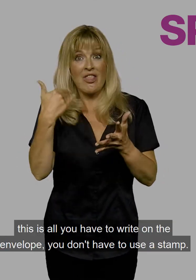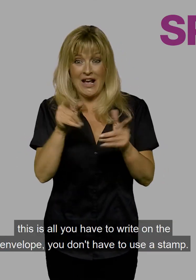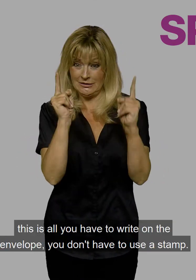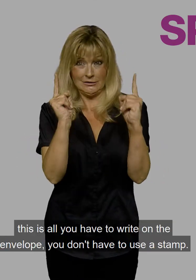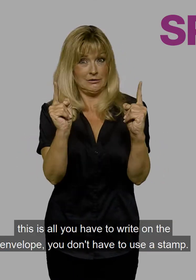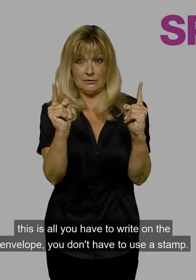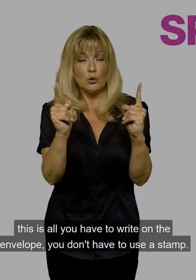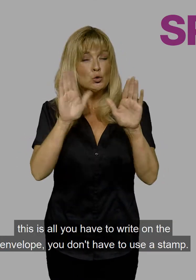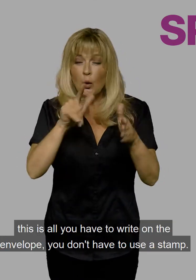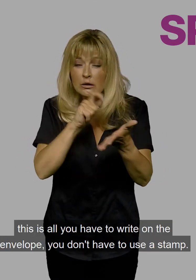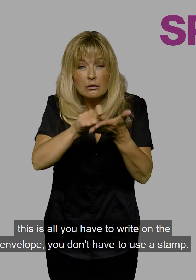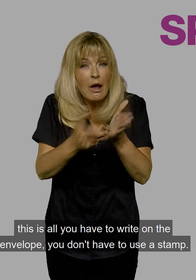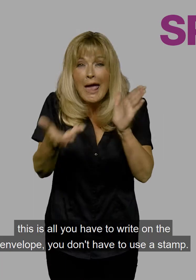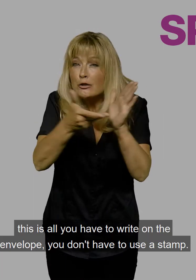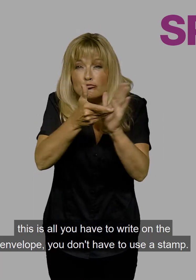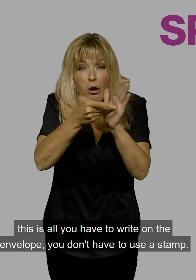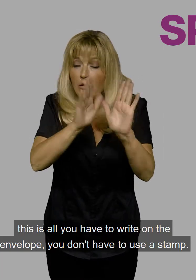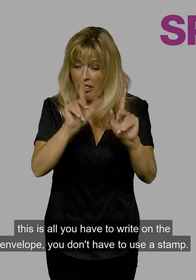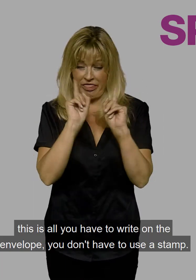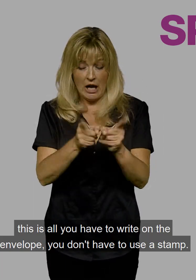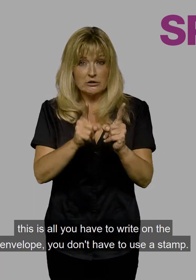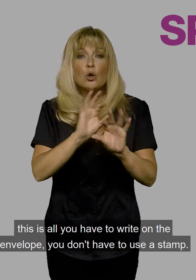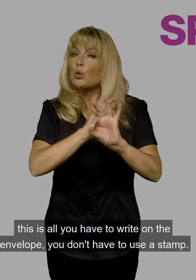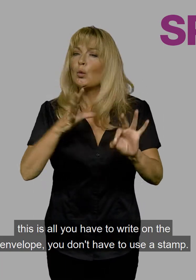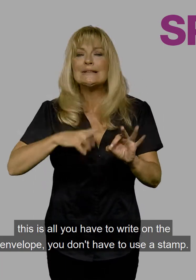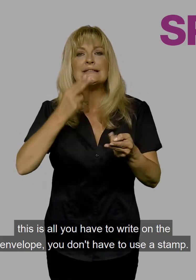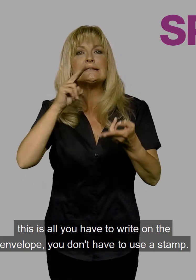This is all you have to write on the envelope. You don't have to use a stamp.